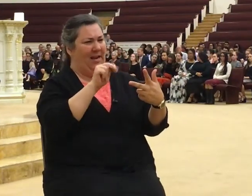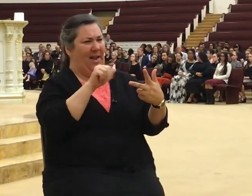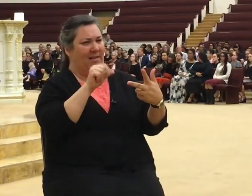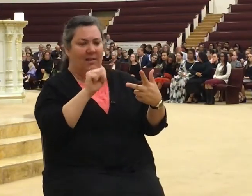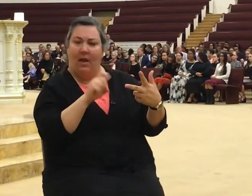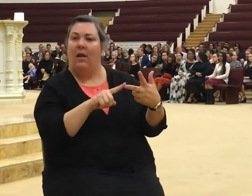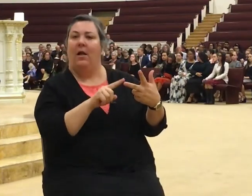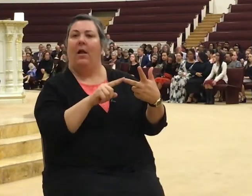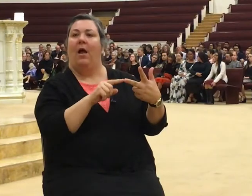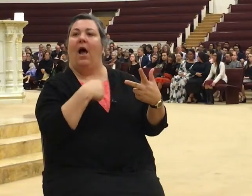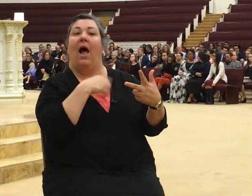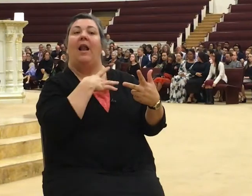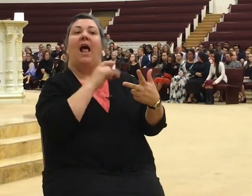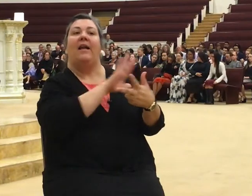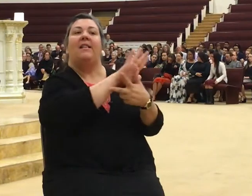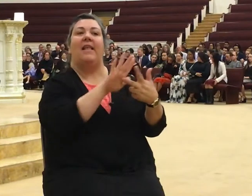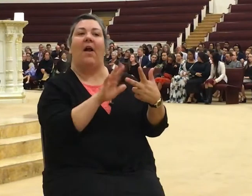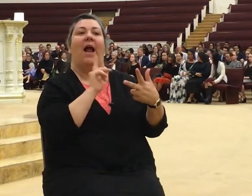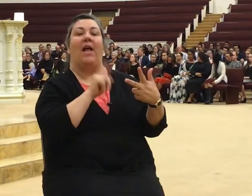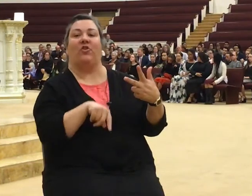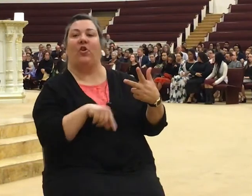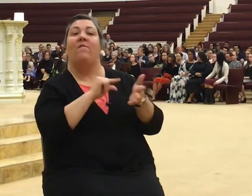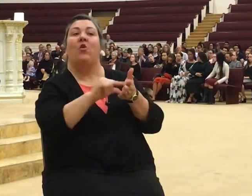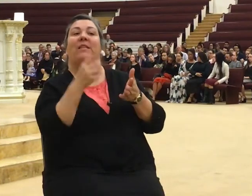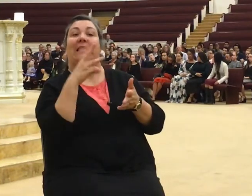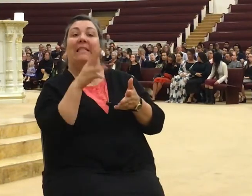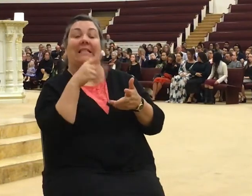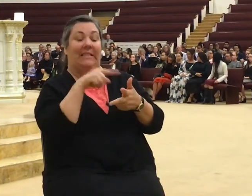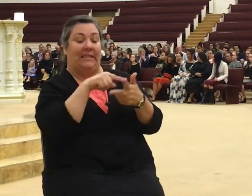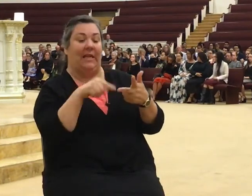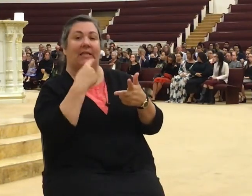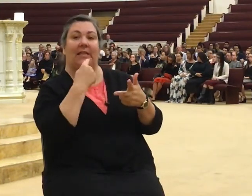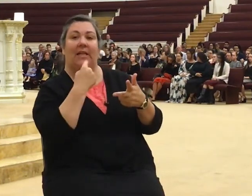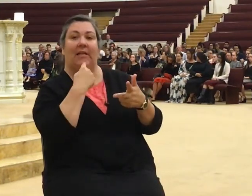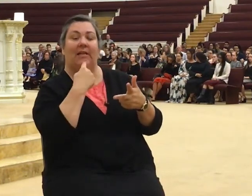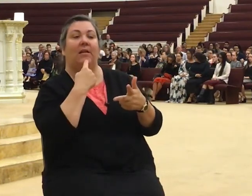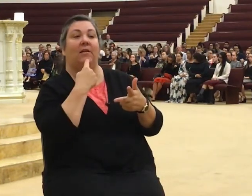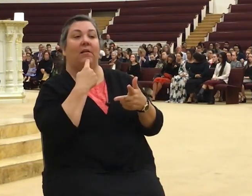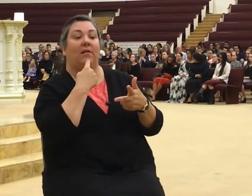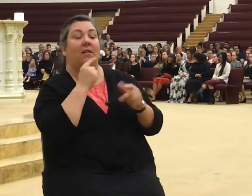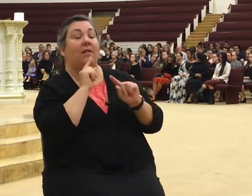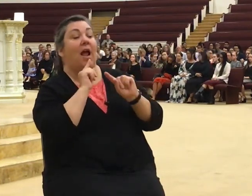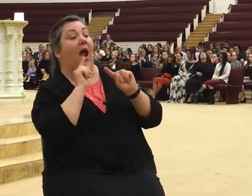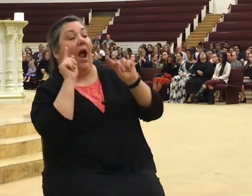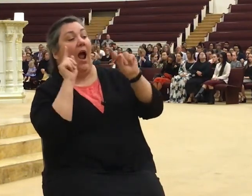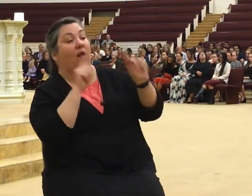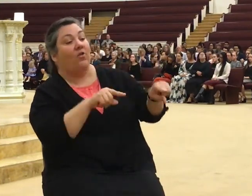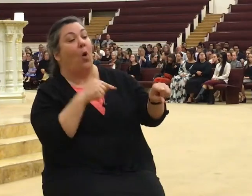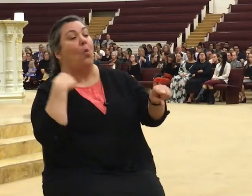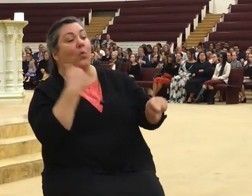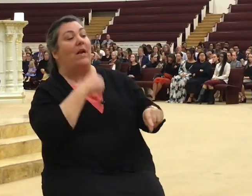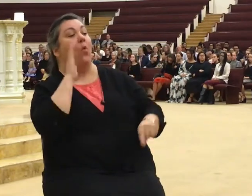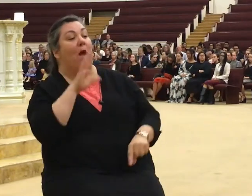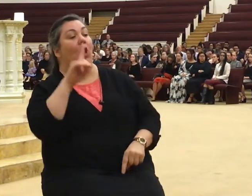their answer. Verse 16, they said, the Bible said they answered, we will